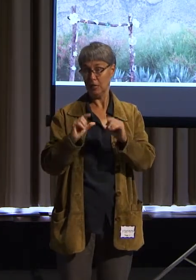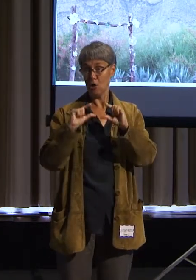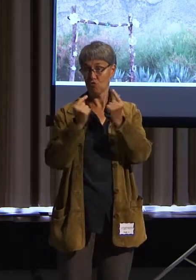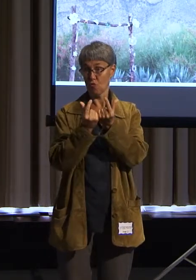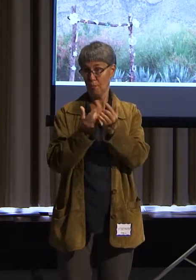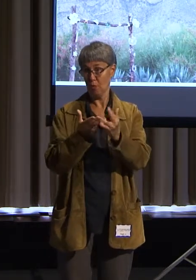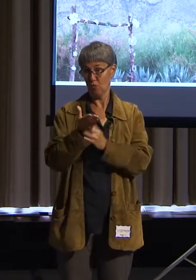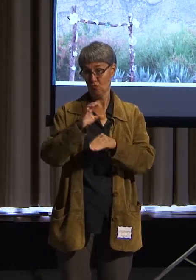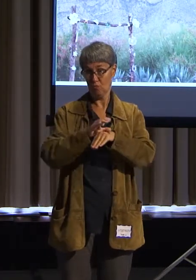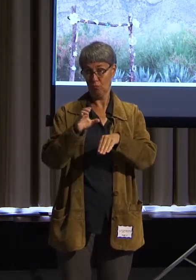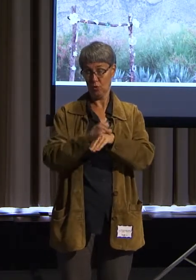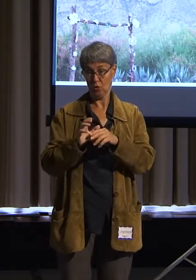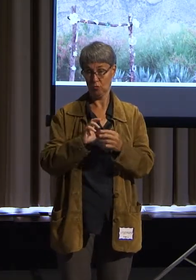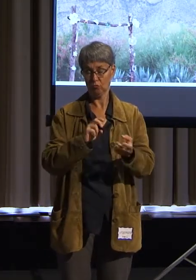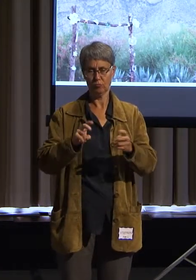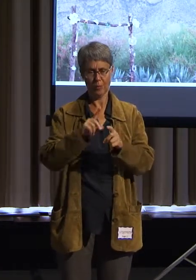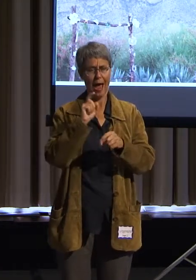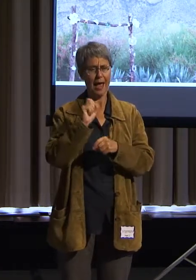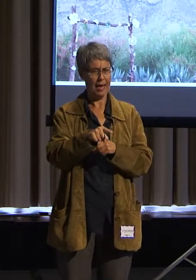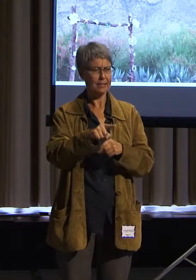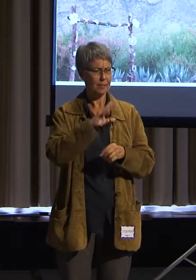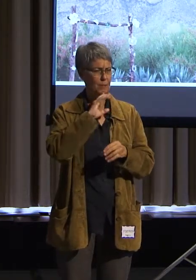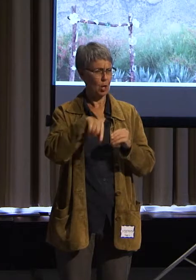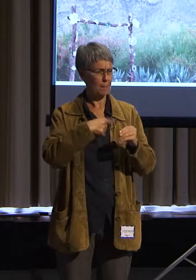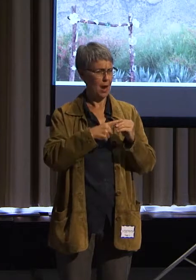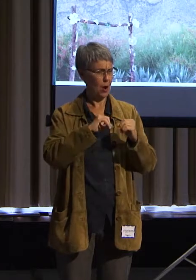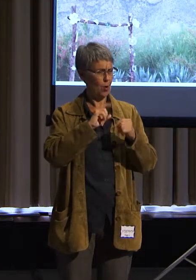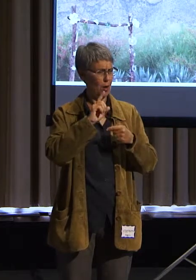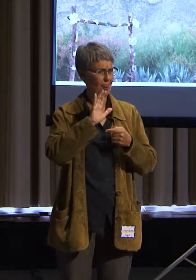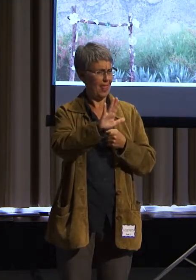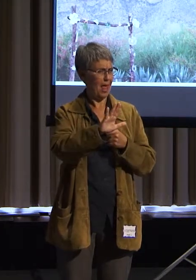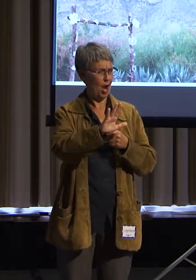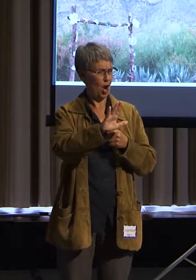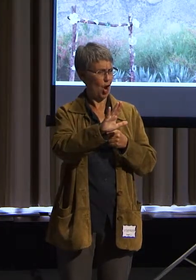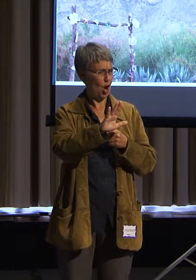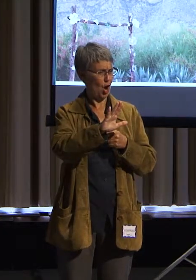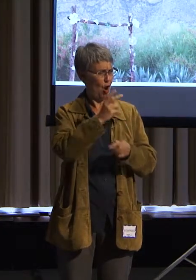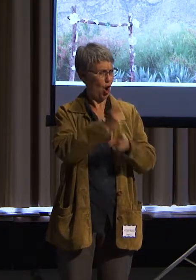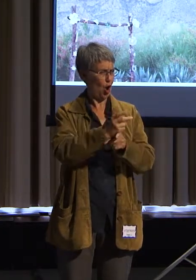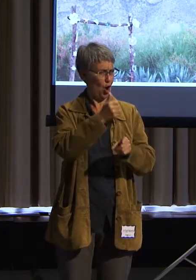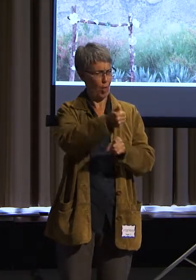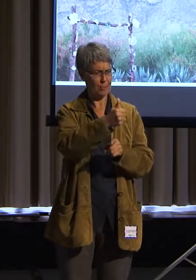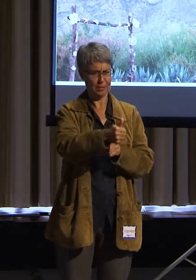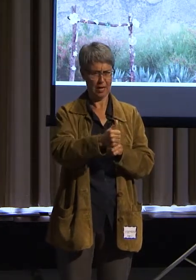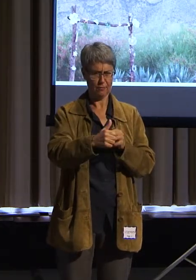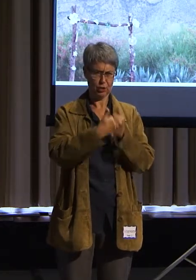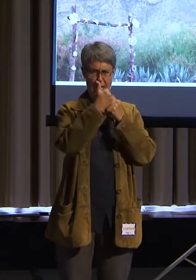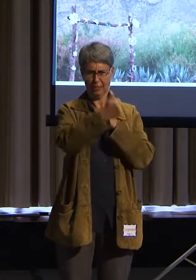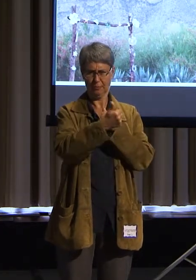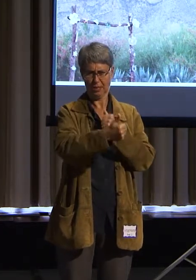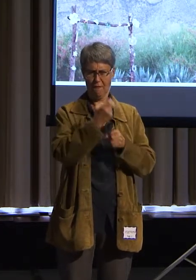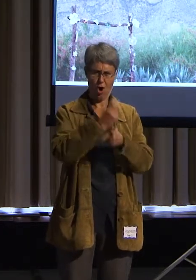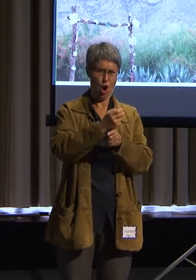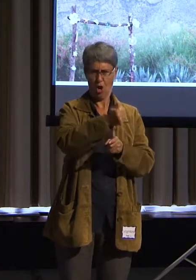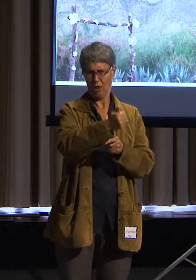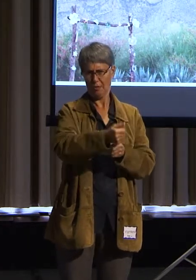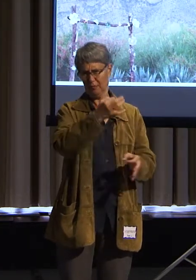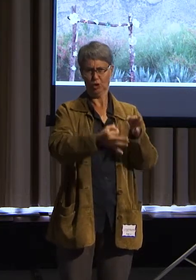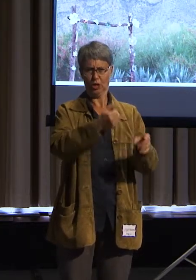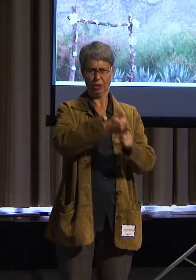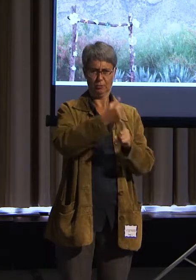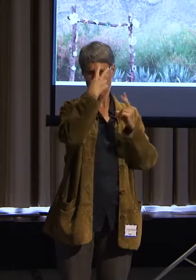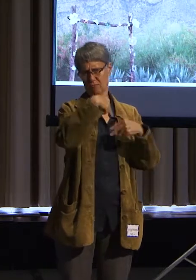themselves, and then think of a way that they could bring gentleness in. So I actually wanted to take a couple of minutes of time and just let you talk to your neighbor